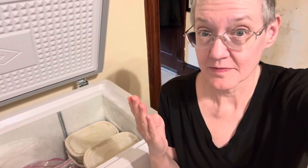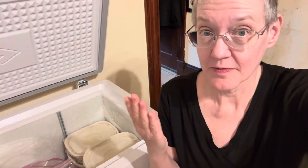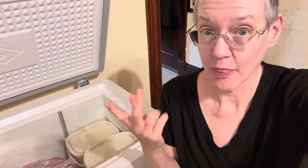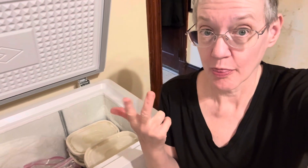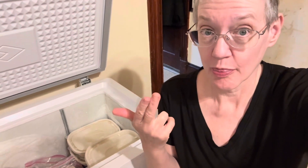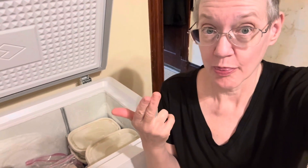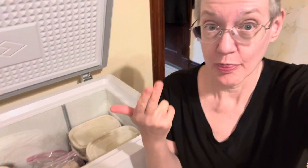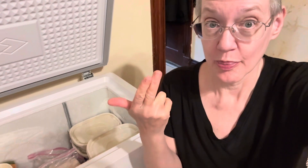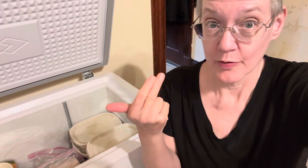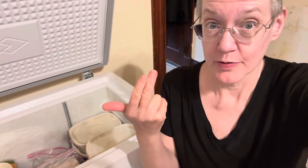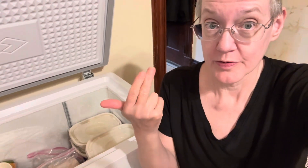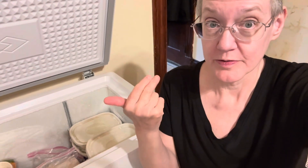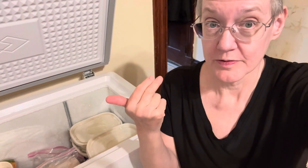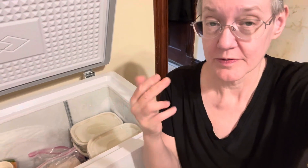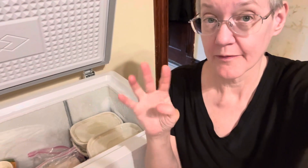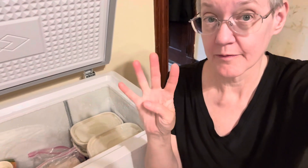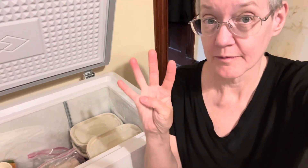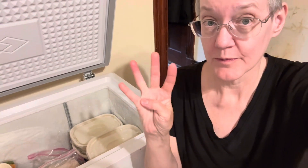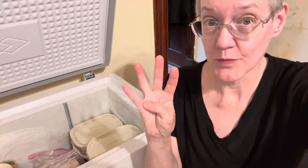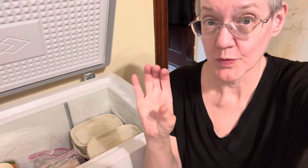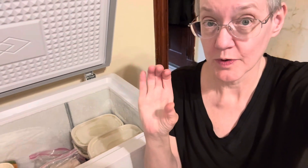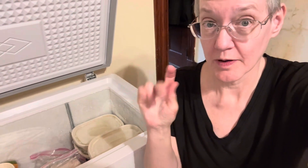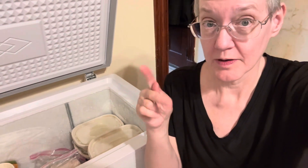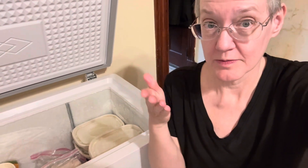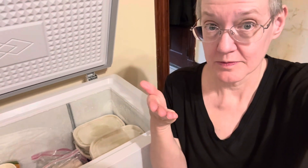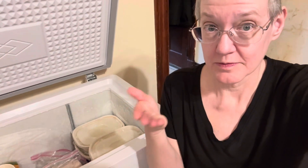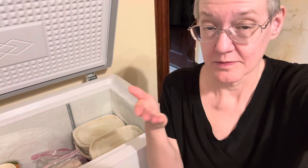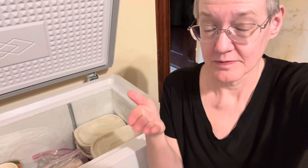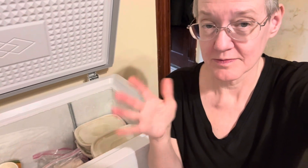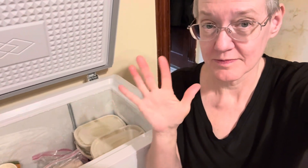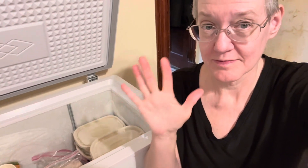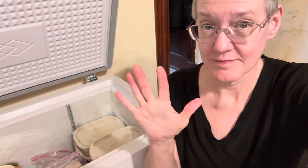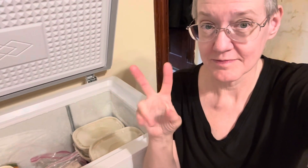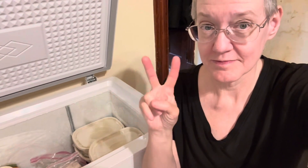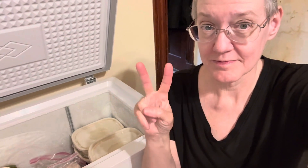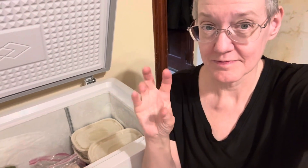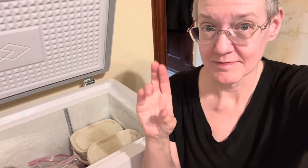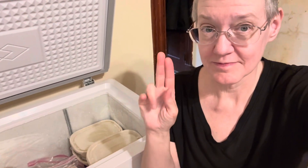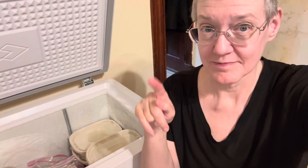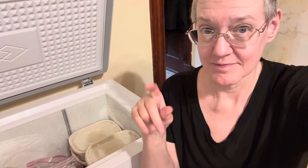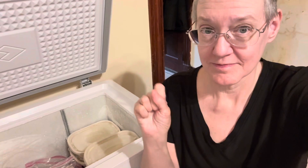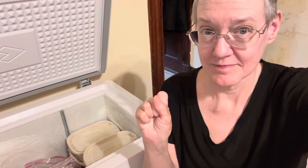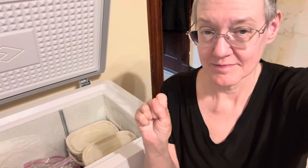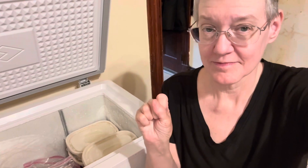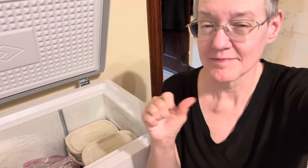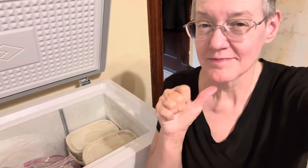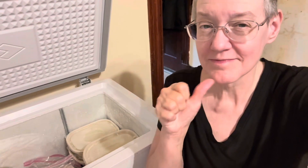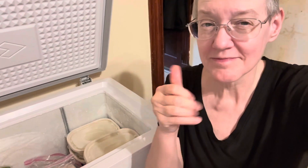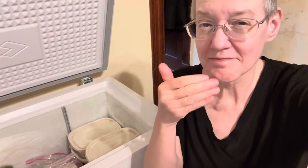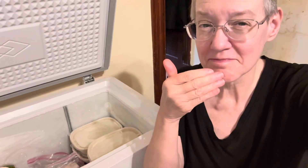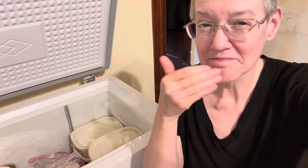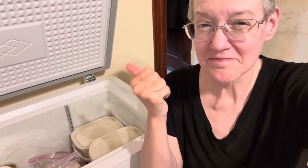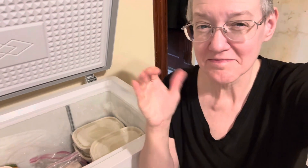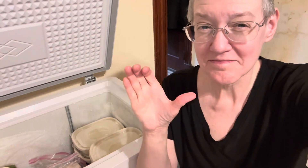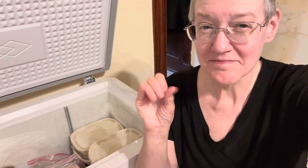This made 13 4-cup packages of broth. These aren't the